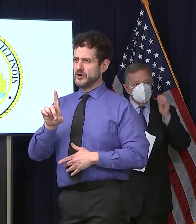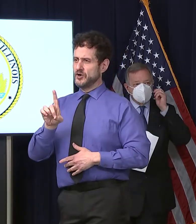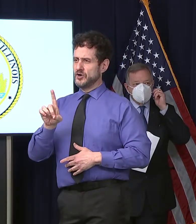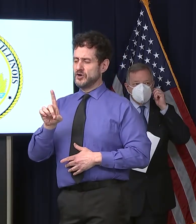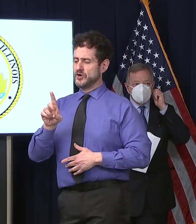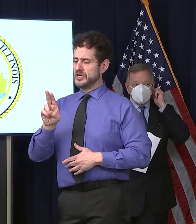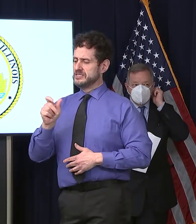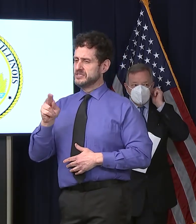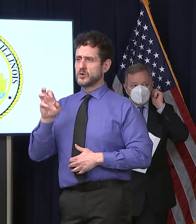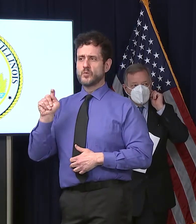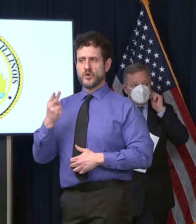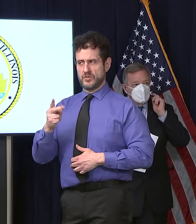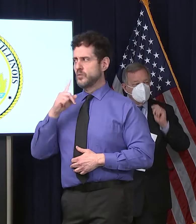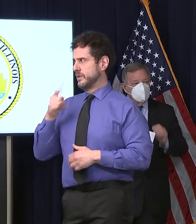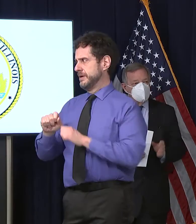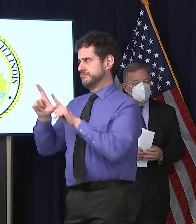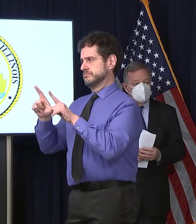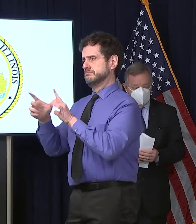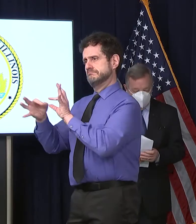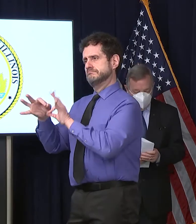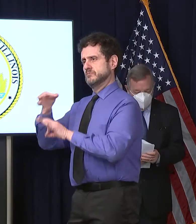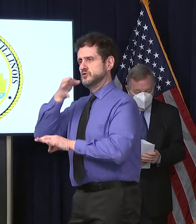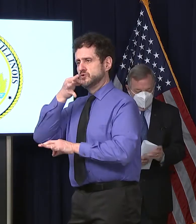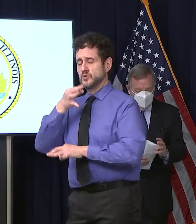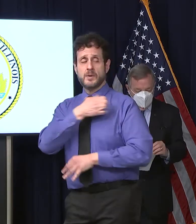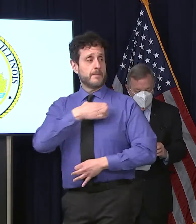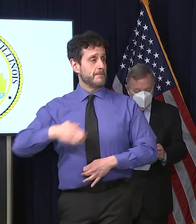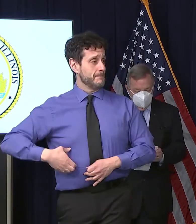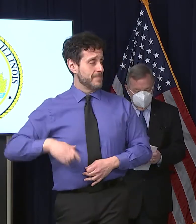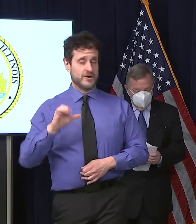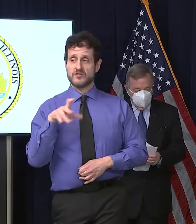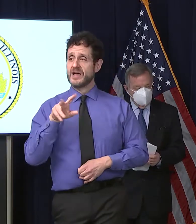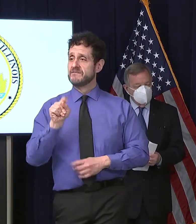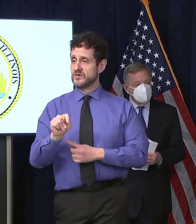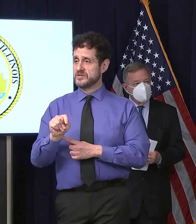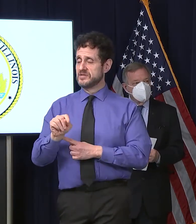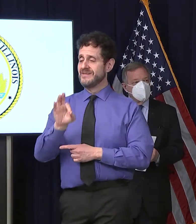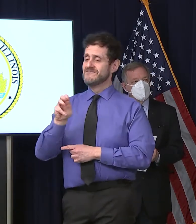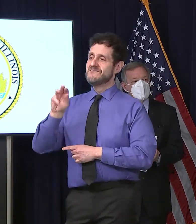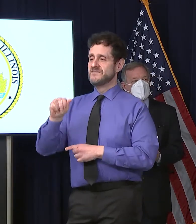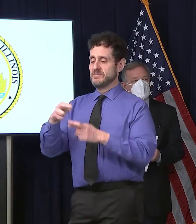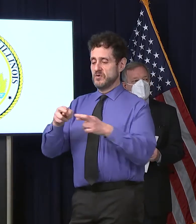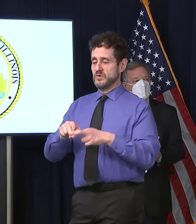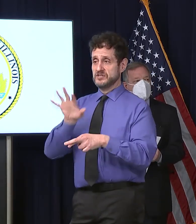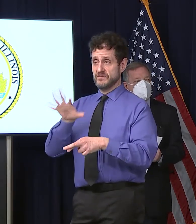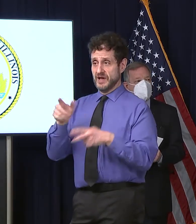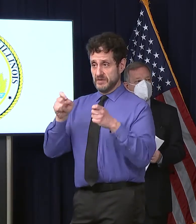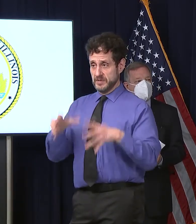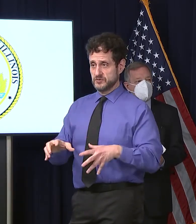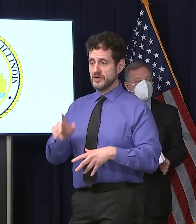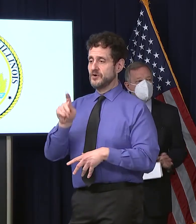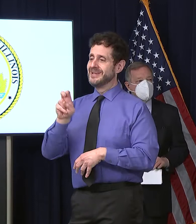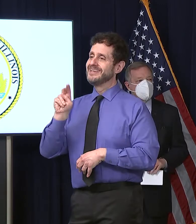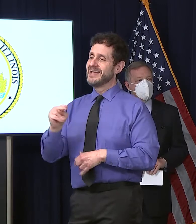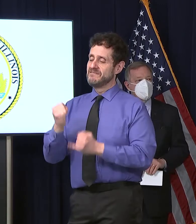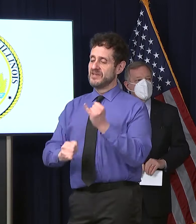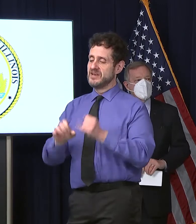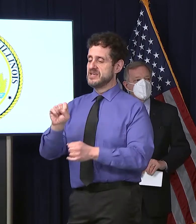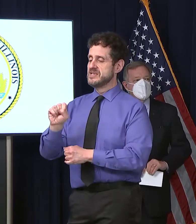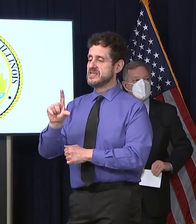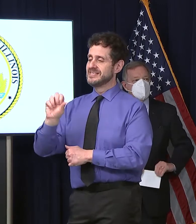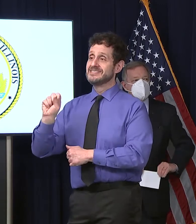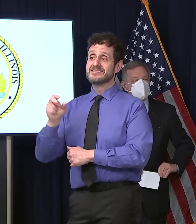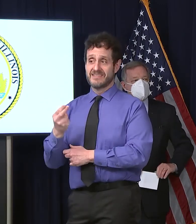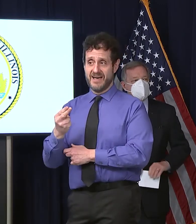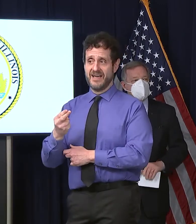us virtually. Mayor Lightfoot, FEMA Region 5 Administrator Kevin Sligh, thank you.